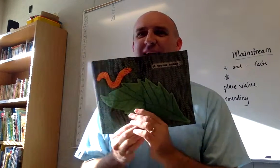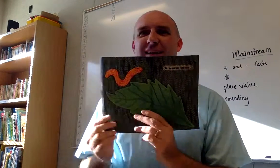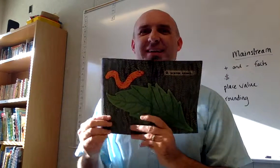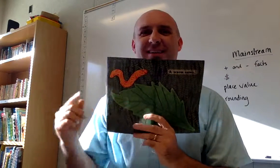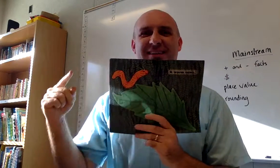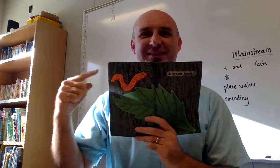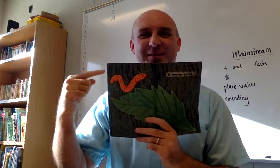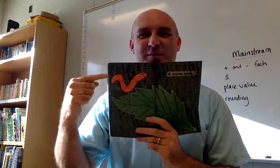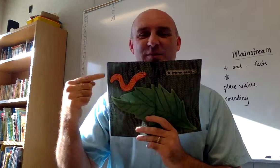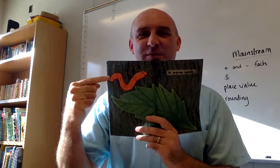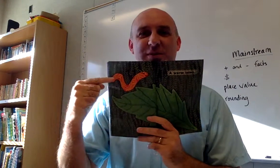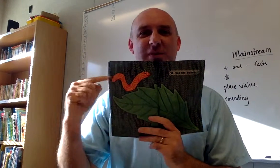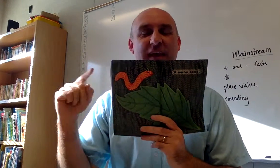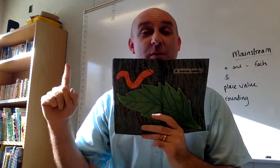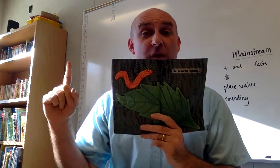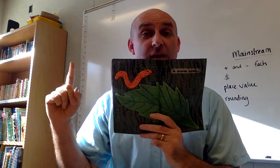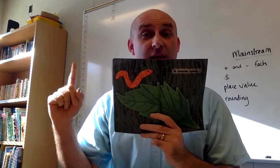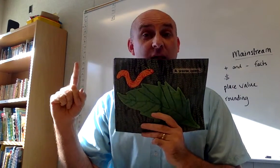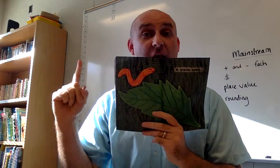way is all reversed on the camera.